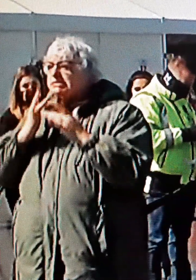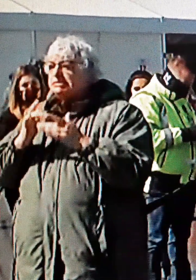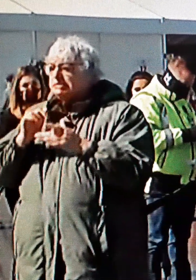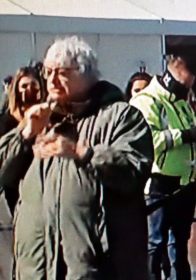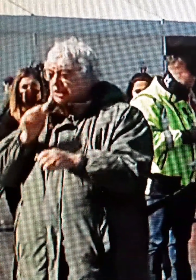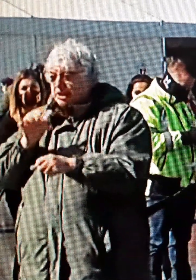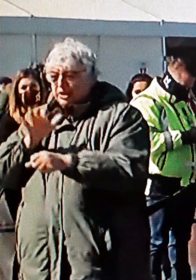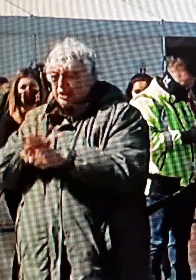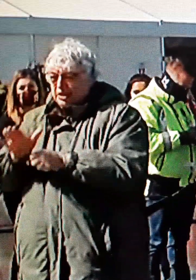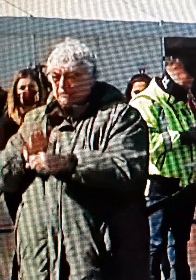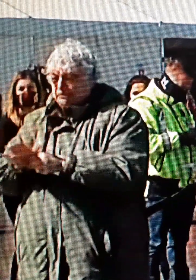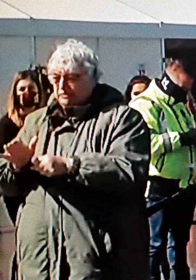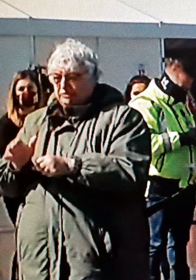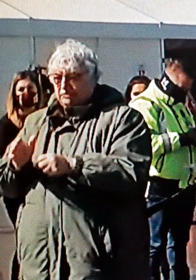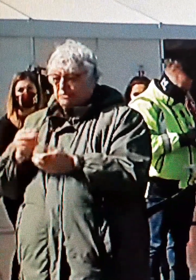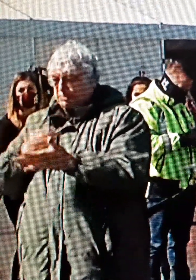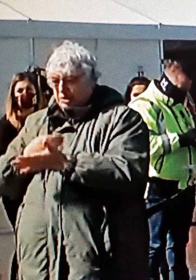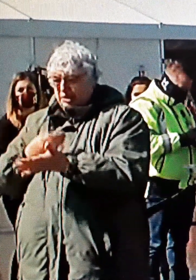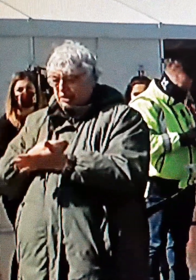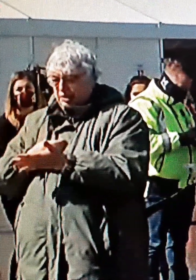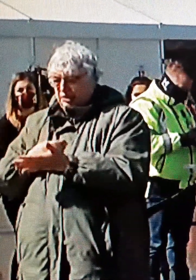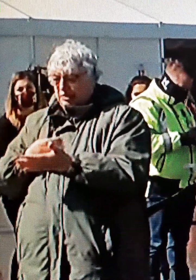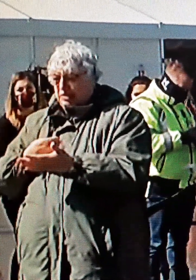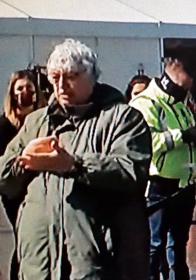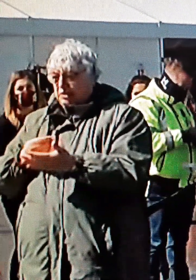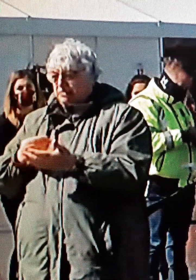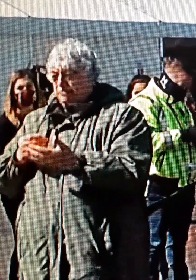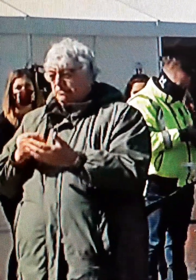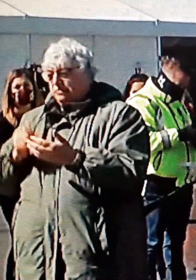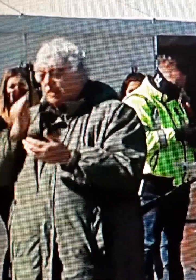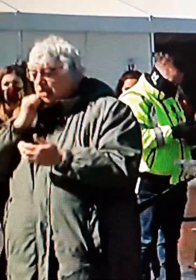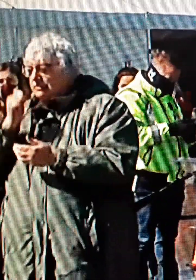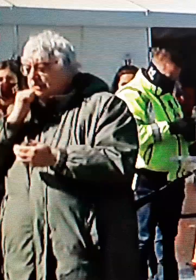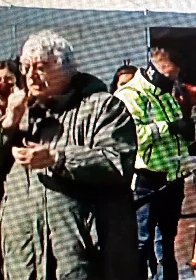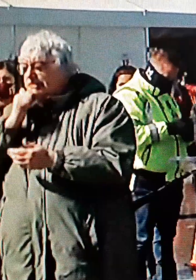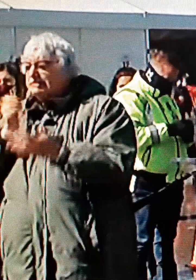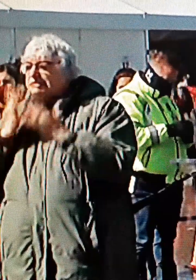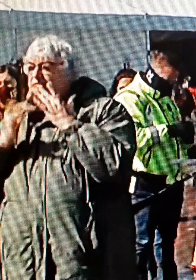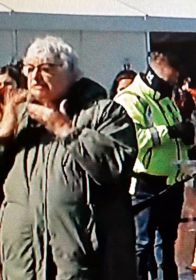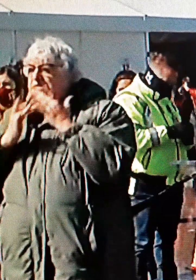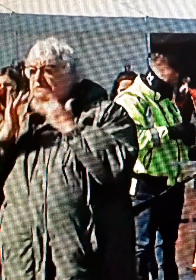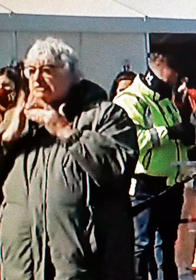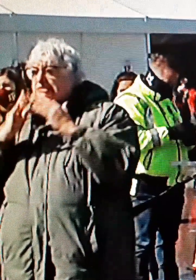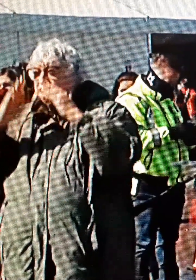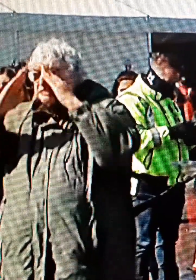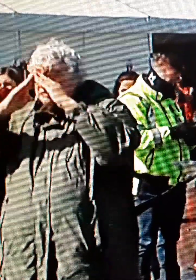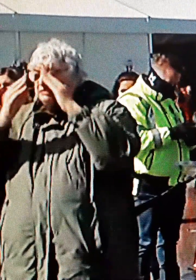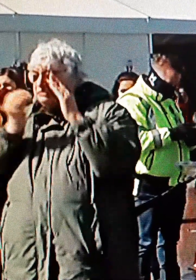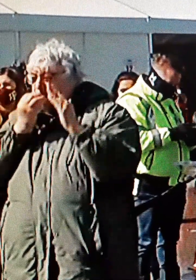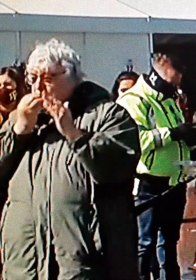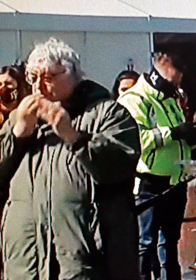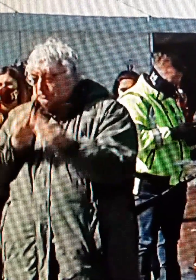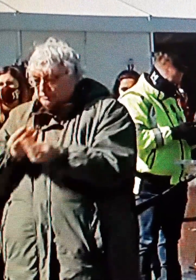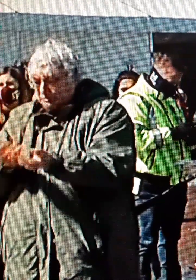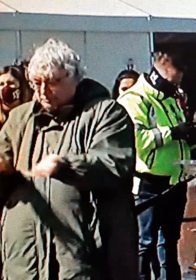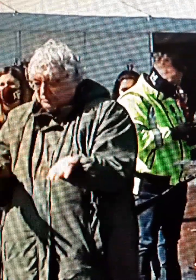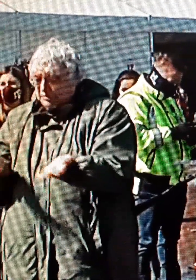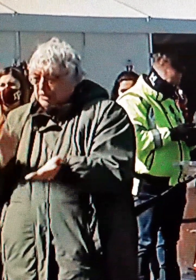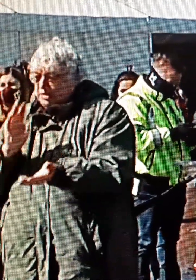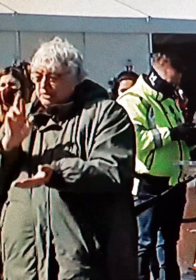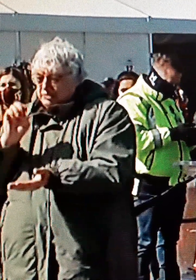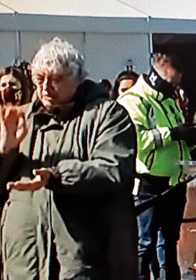if any, disposable income, and were fighting every day just to keep a roof over their head and food in their